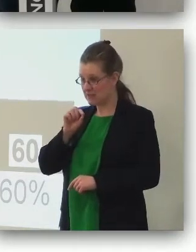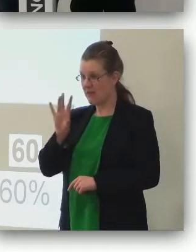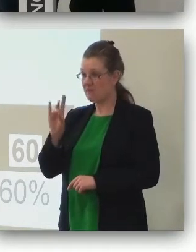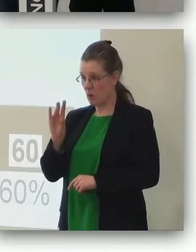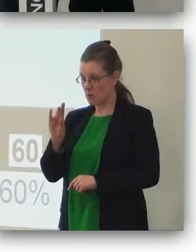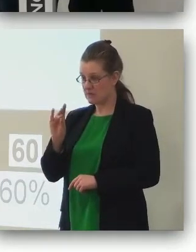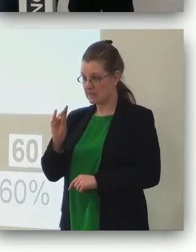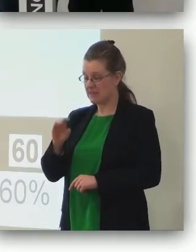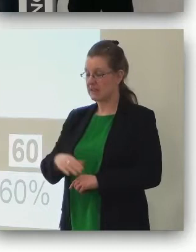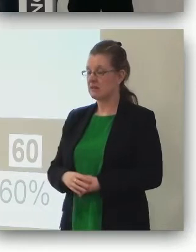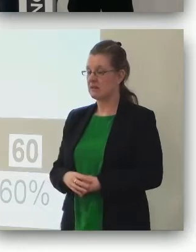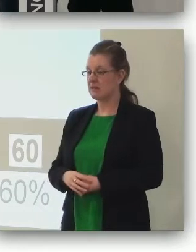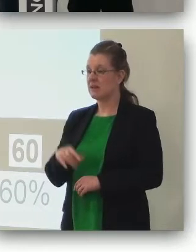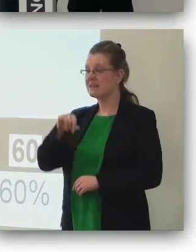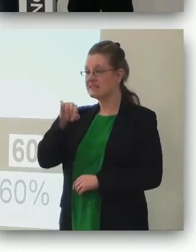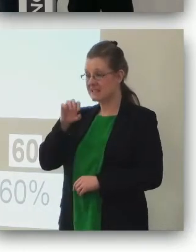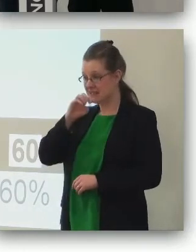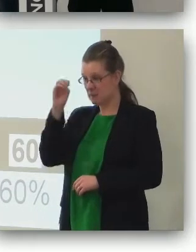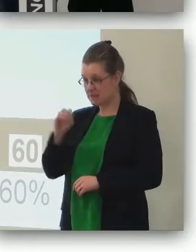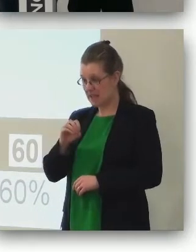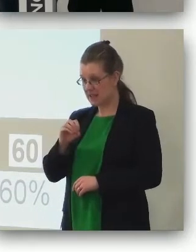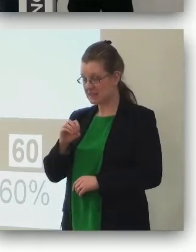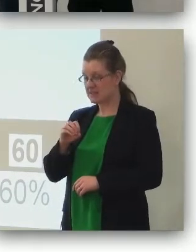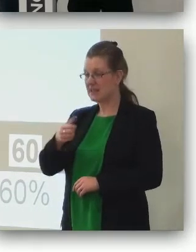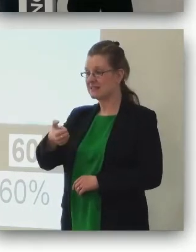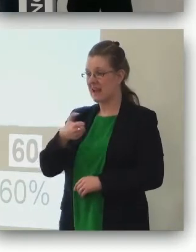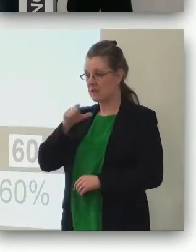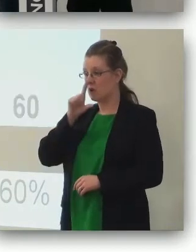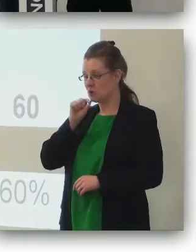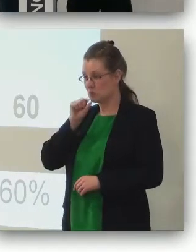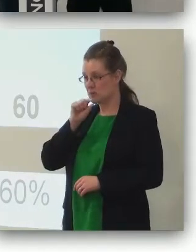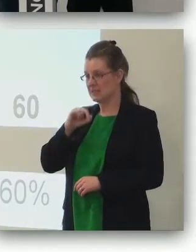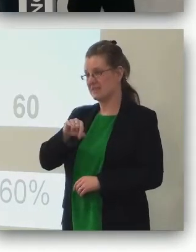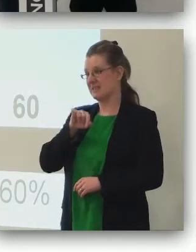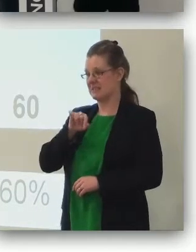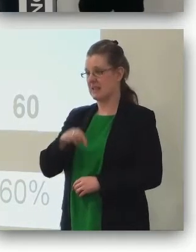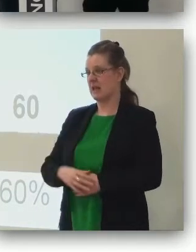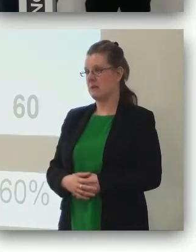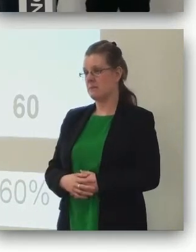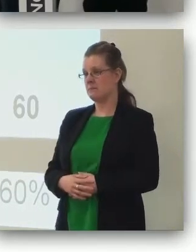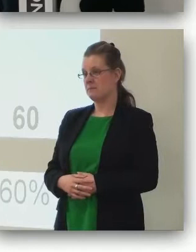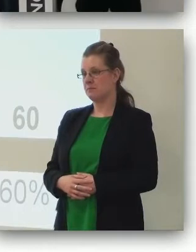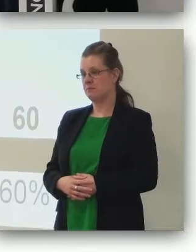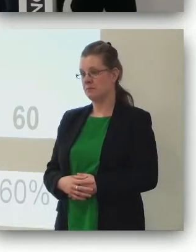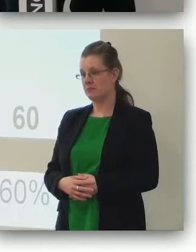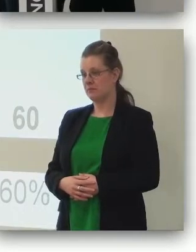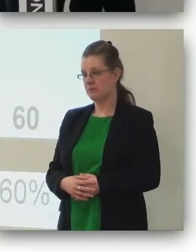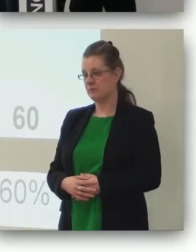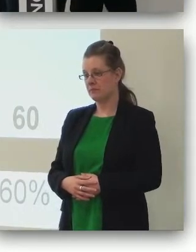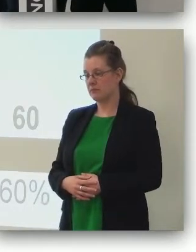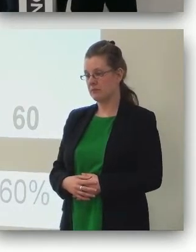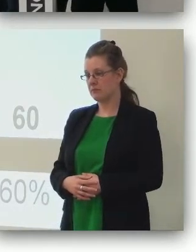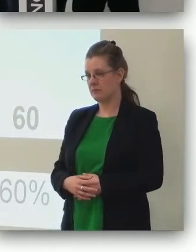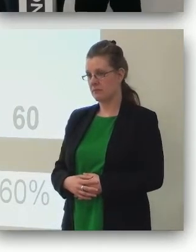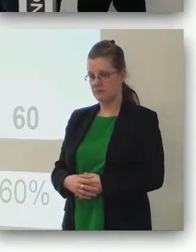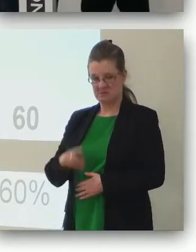40. And if you think it's 60%, text or tweet 60. This seems quite active